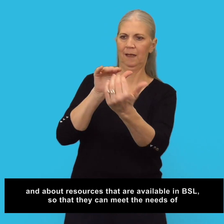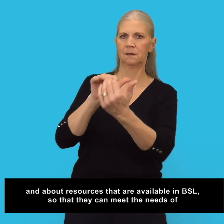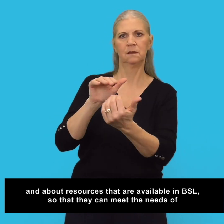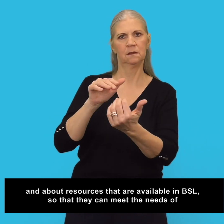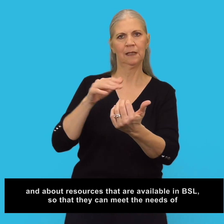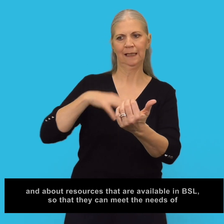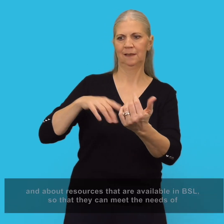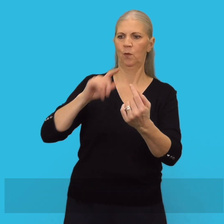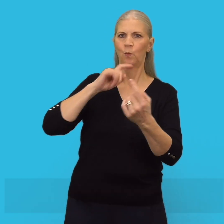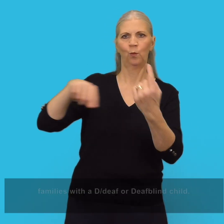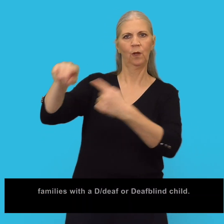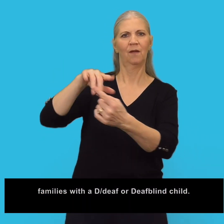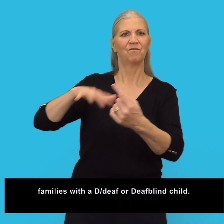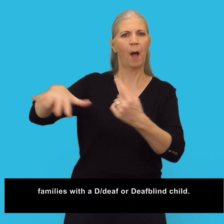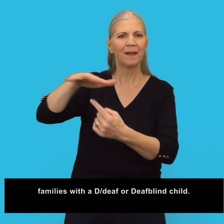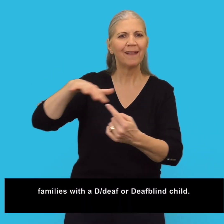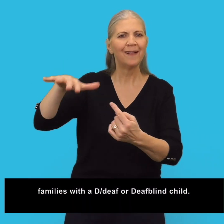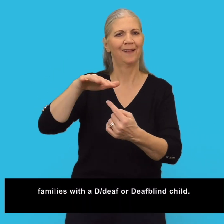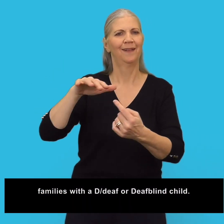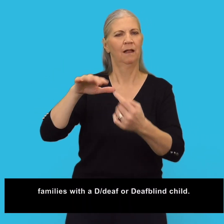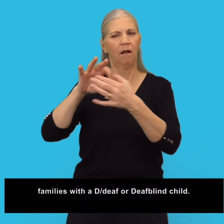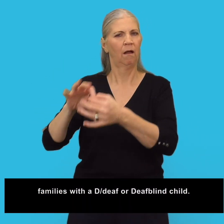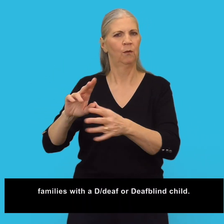families with a deaf or deafblind child.